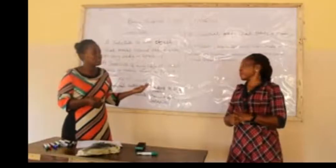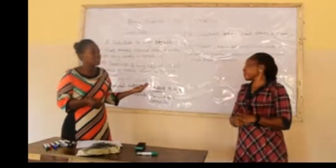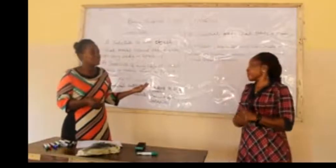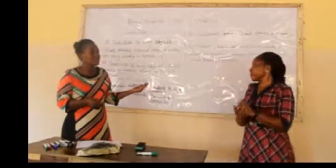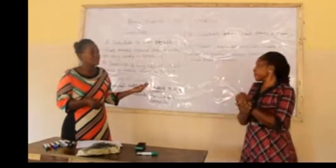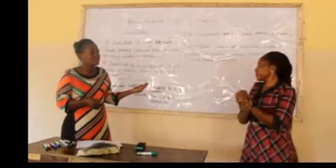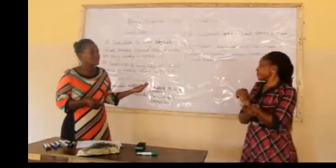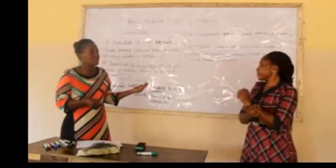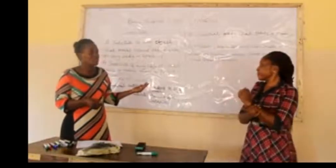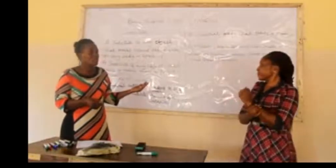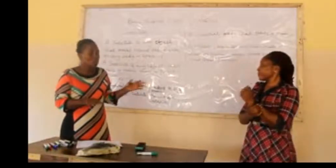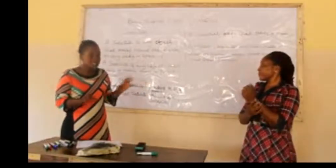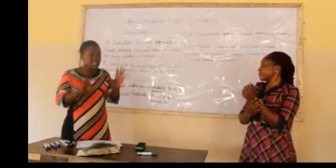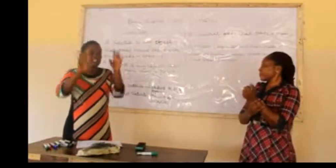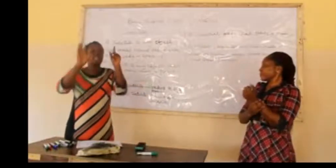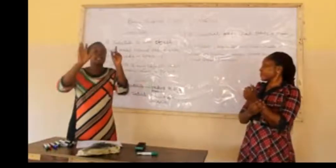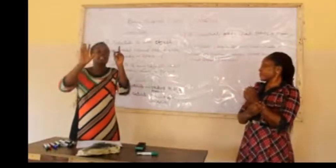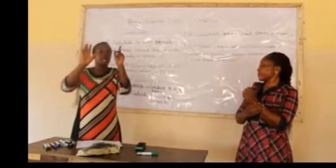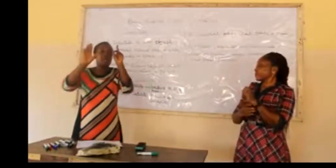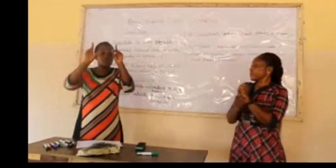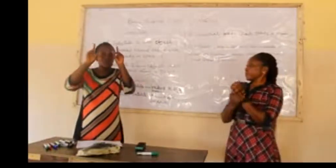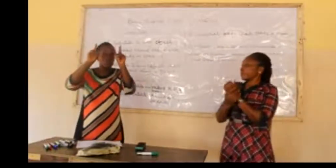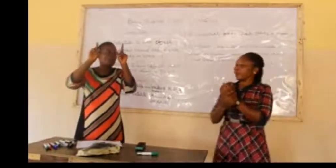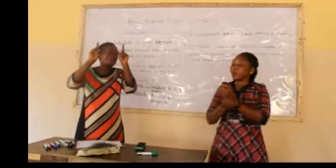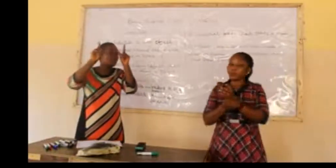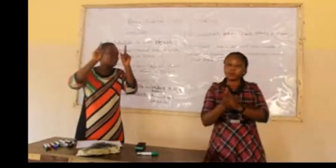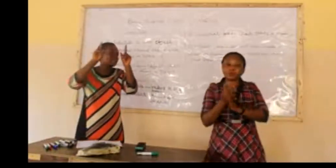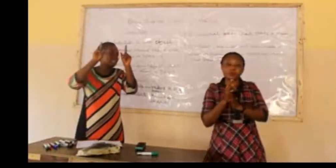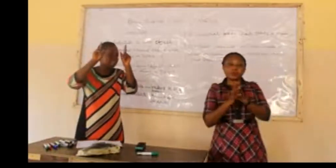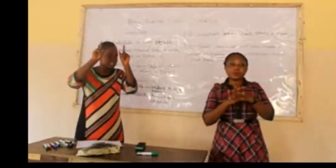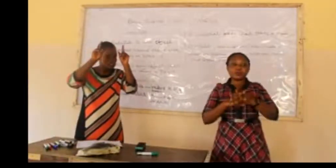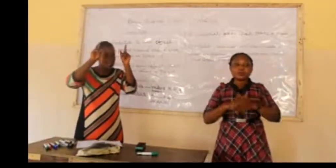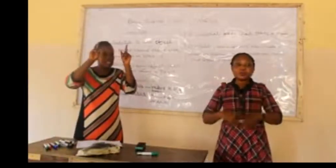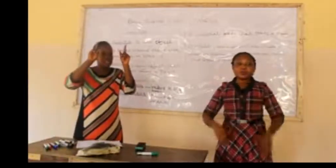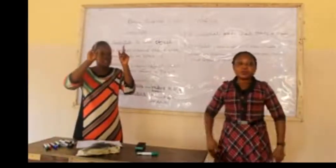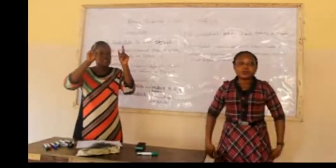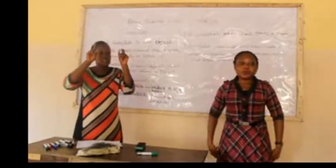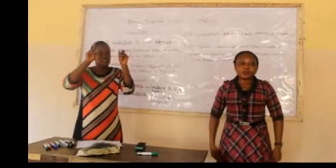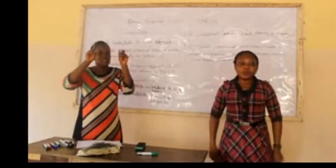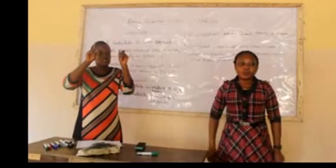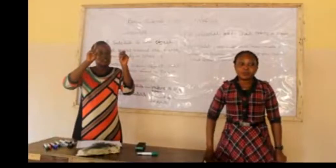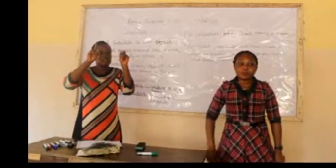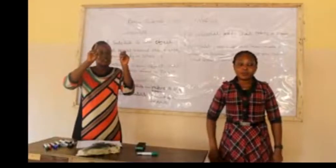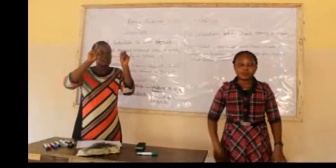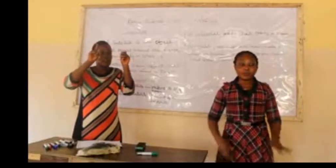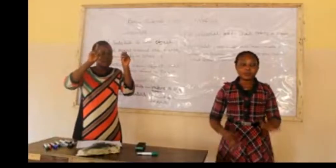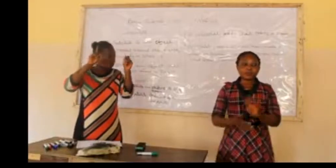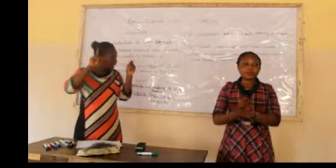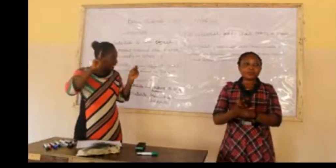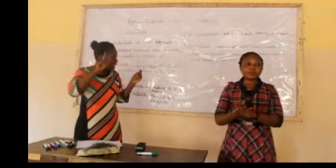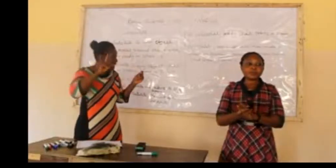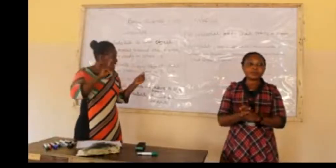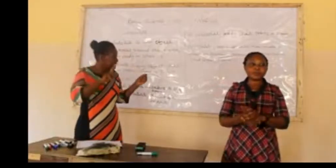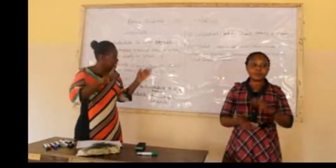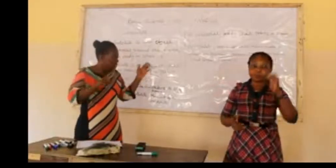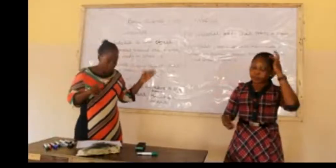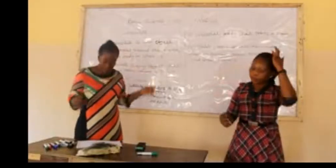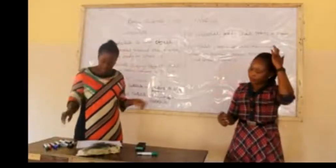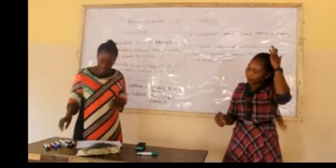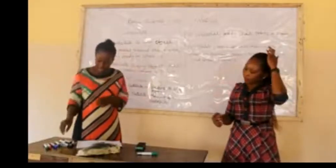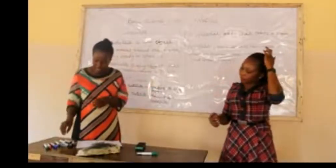satellite. You see it at times moving upwards in the space. A rocket